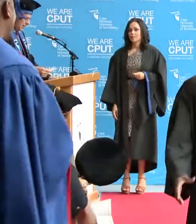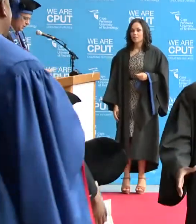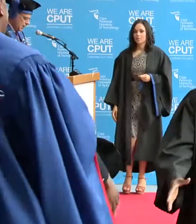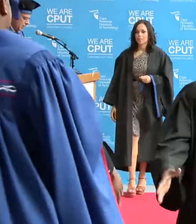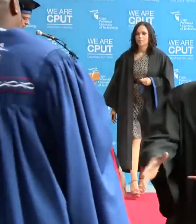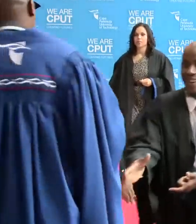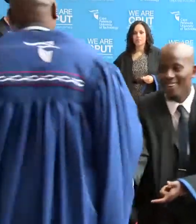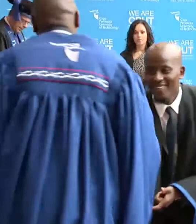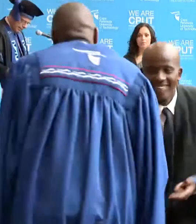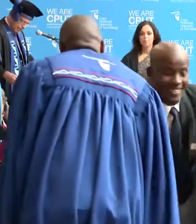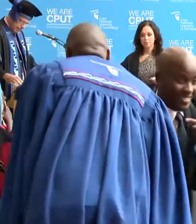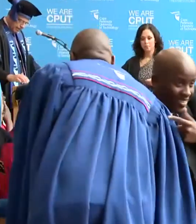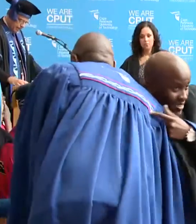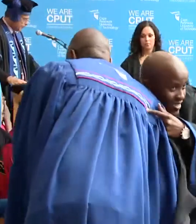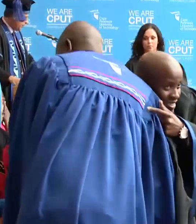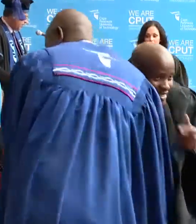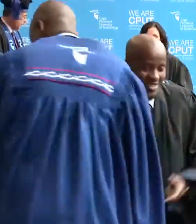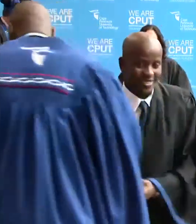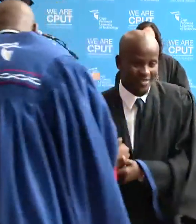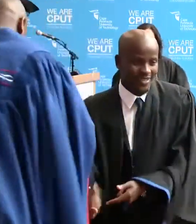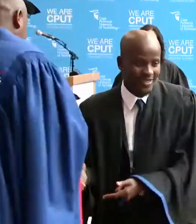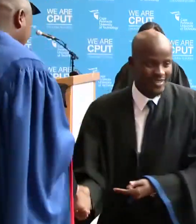Melissa Janice Mocha.